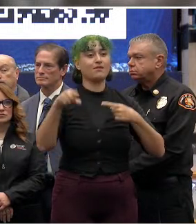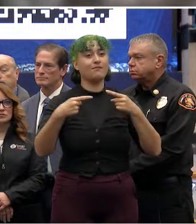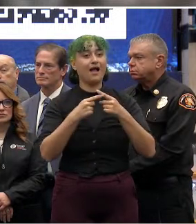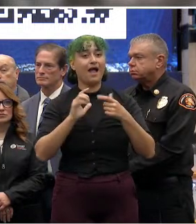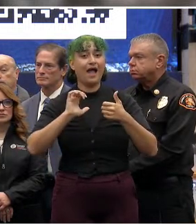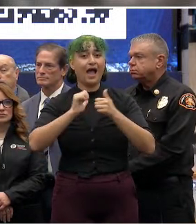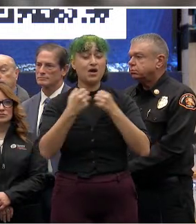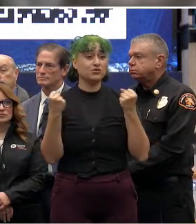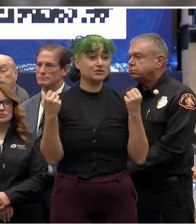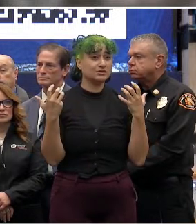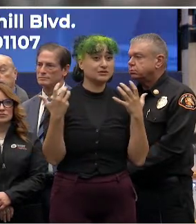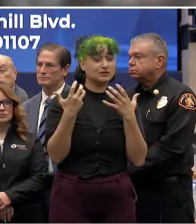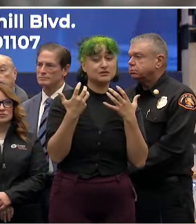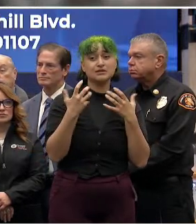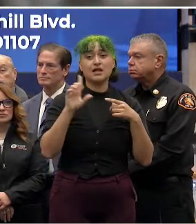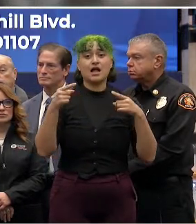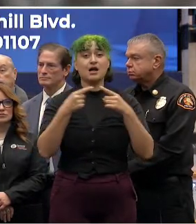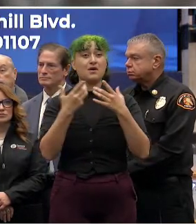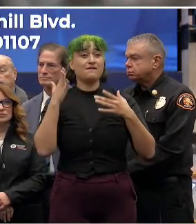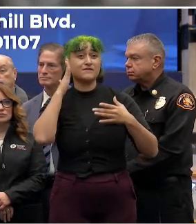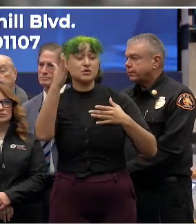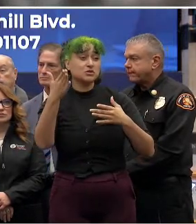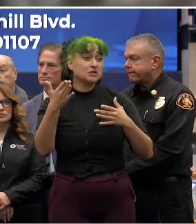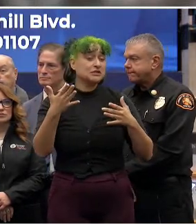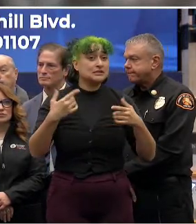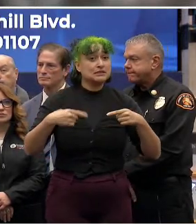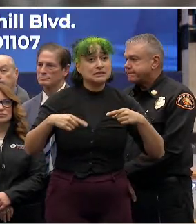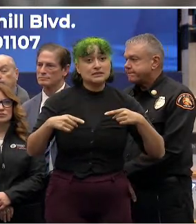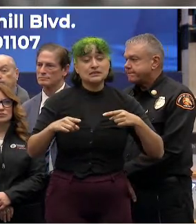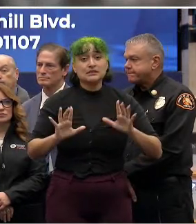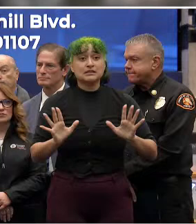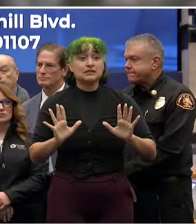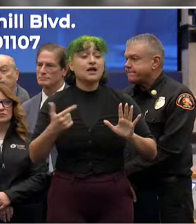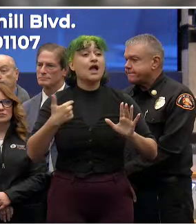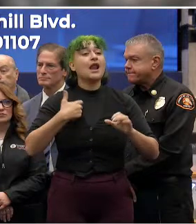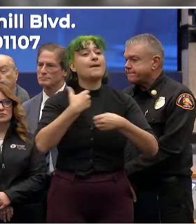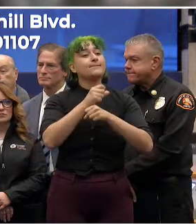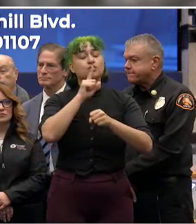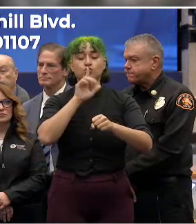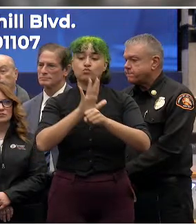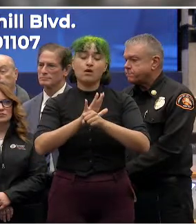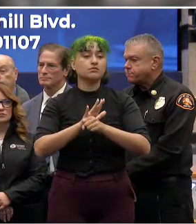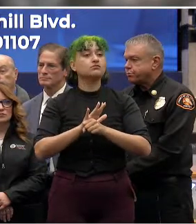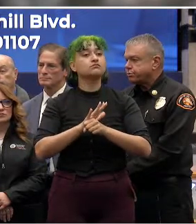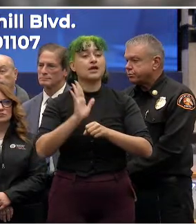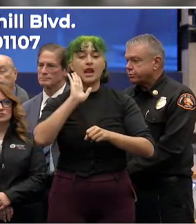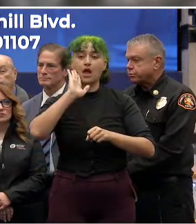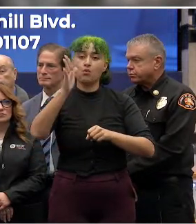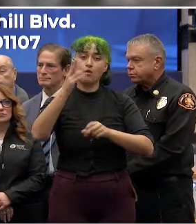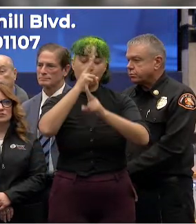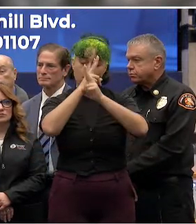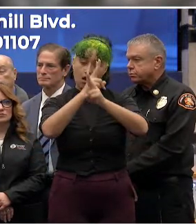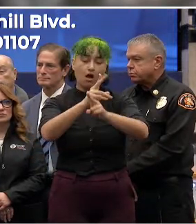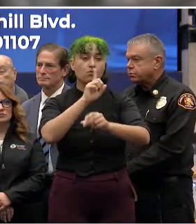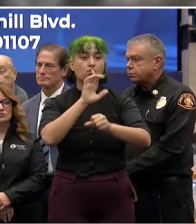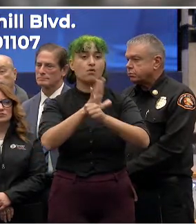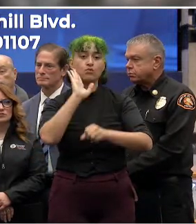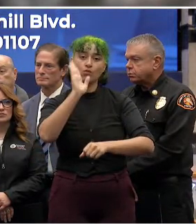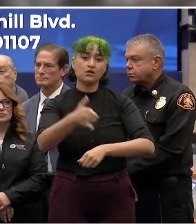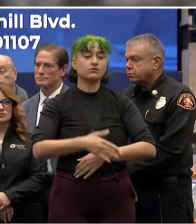how fearful you are about what the future has in store. And I made you this promise, and I will honor this